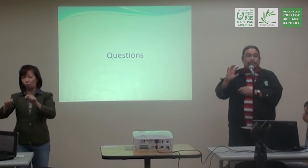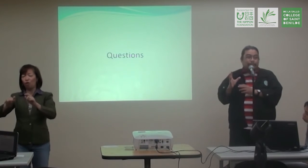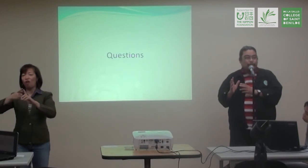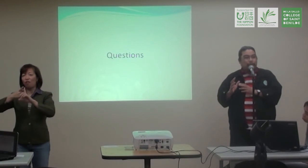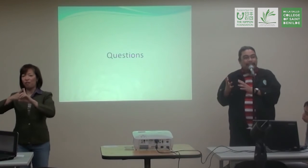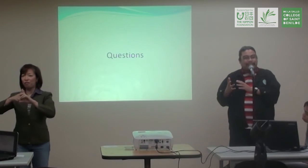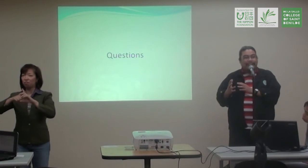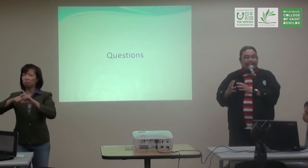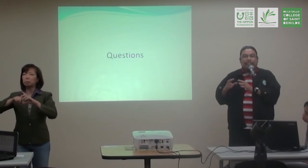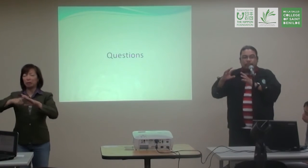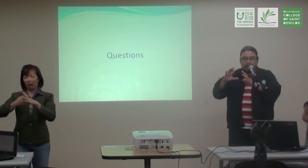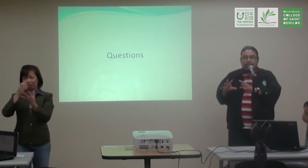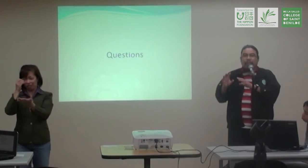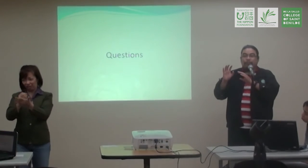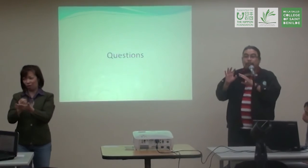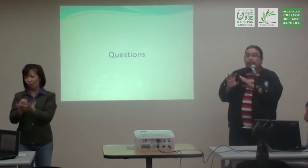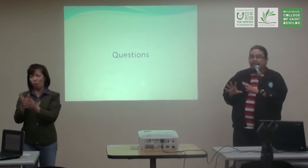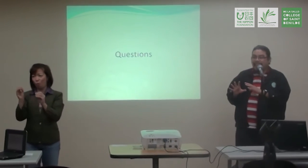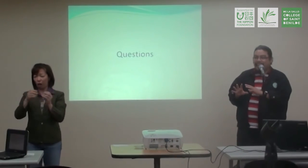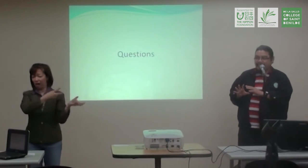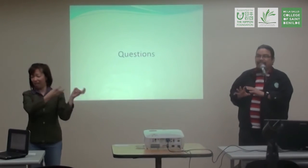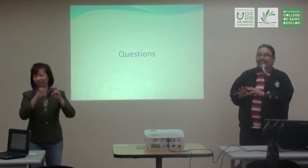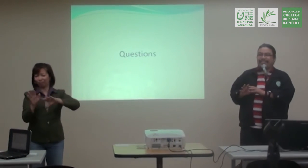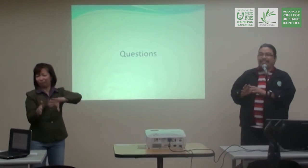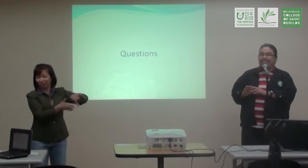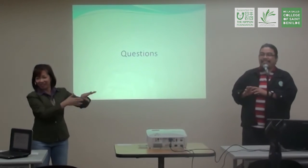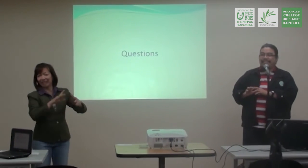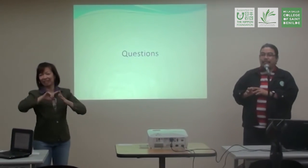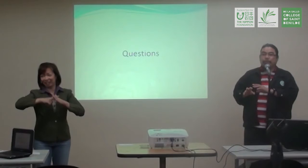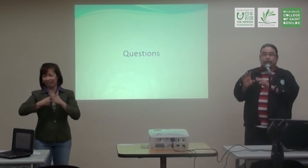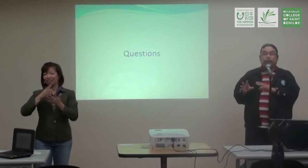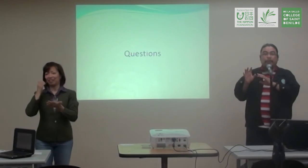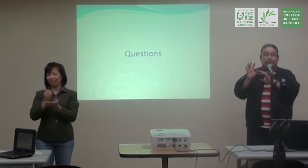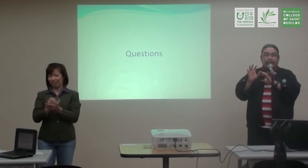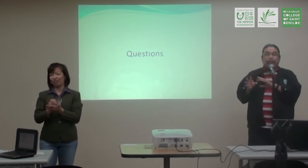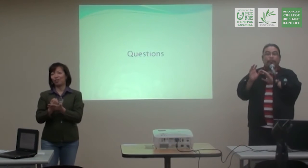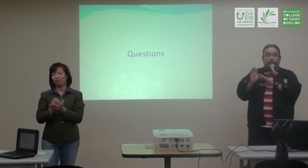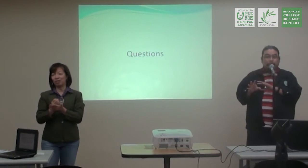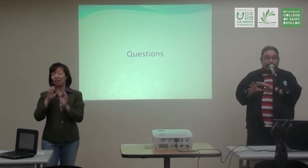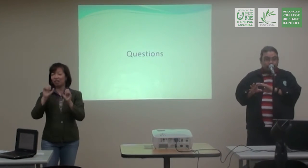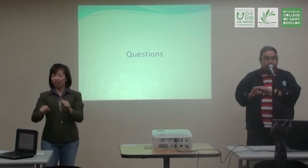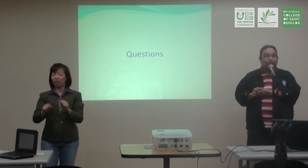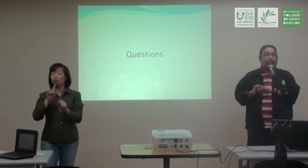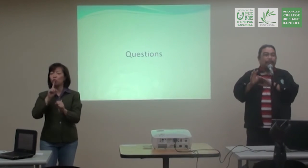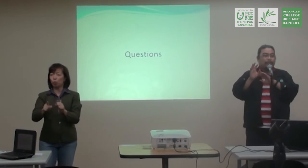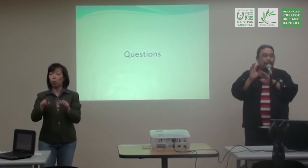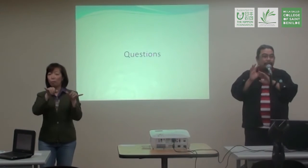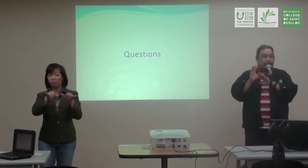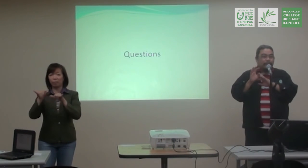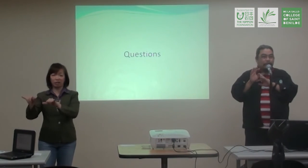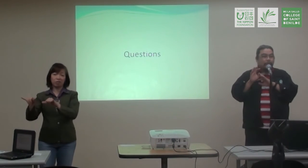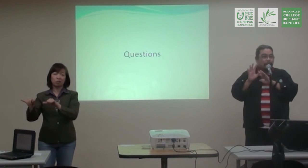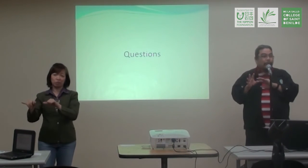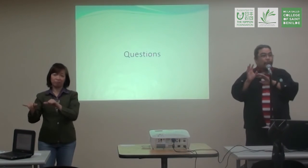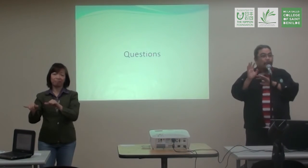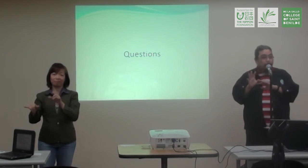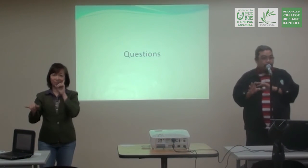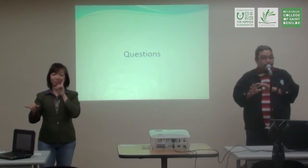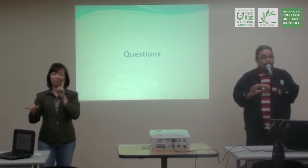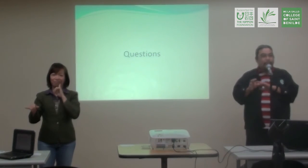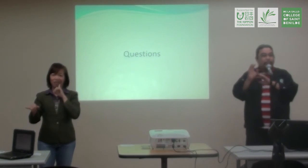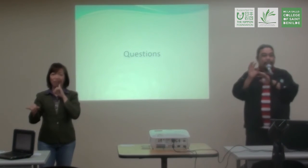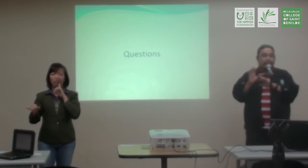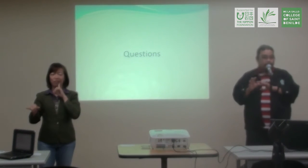from zero basically. We'll start from scratch so that we will be able to measure the